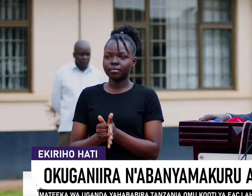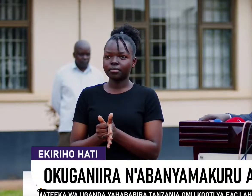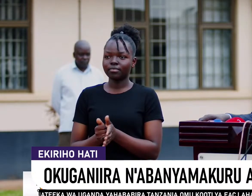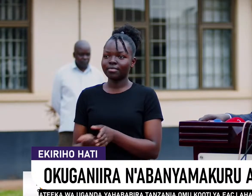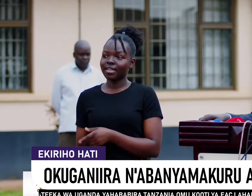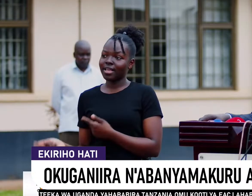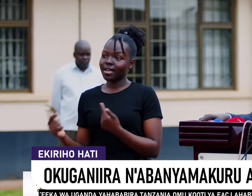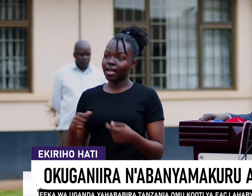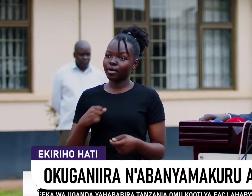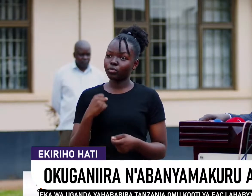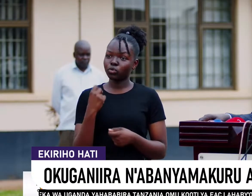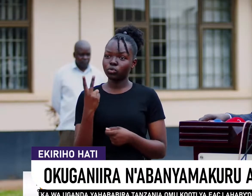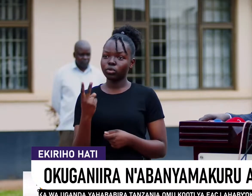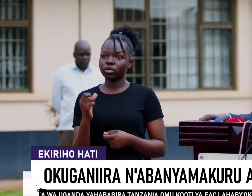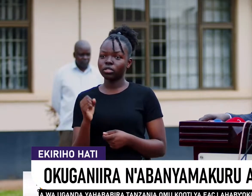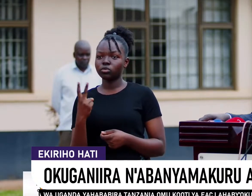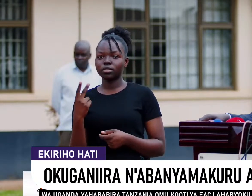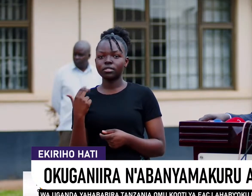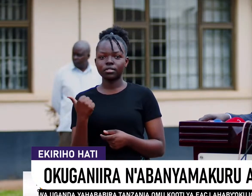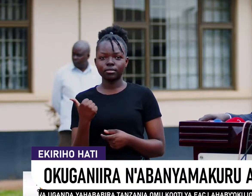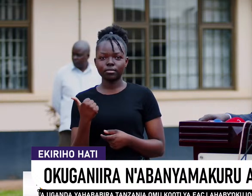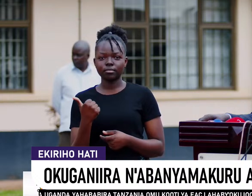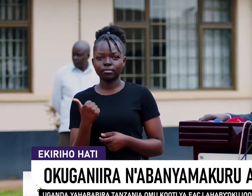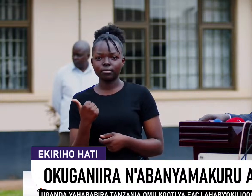come 2026,